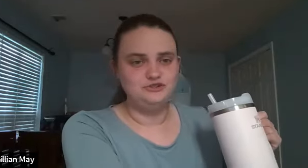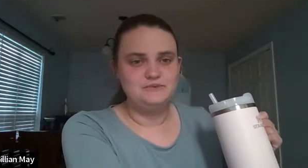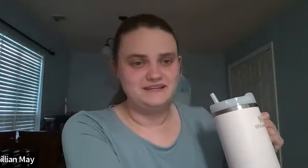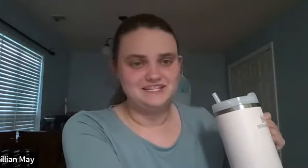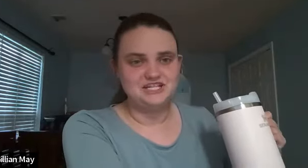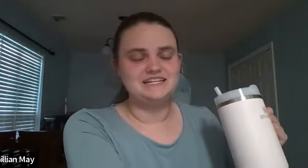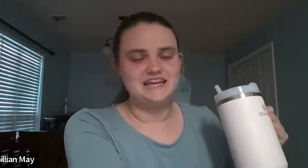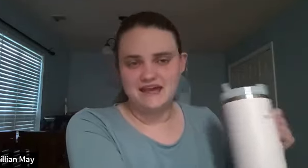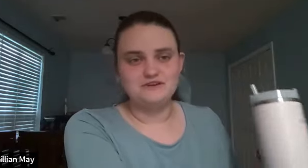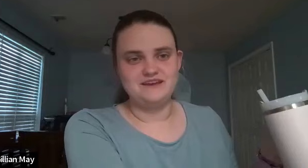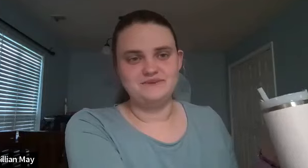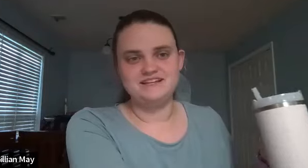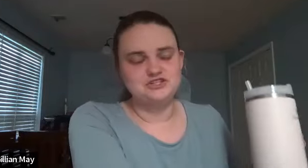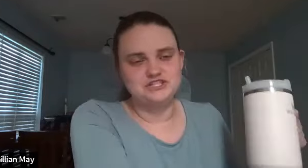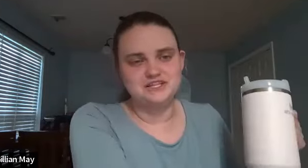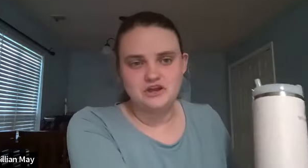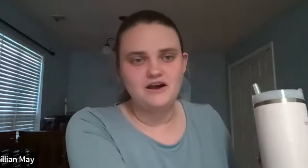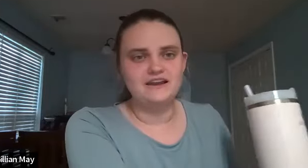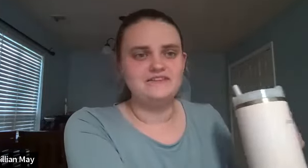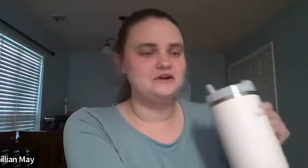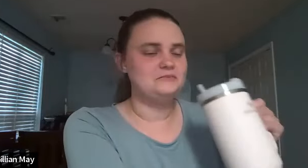to pay attention to everything because they're young and they're